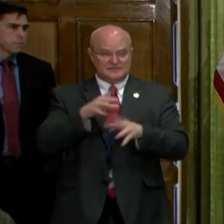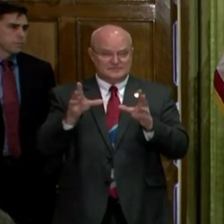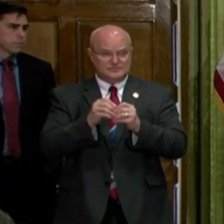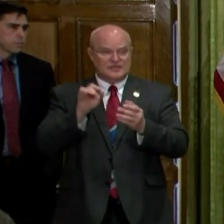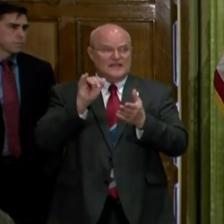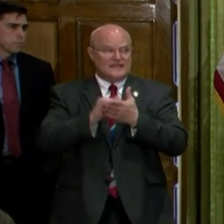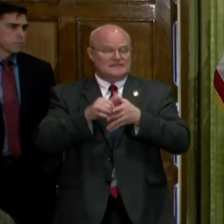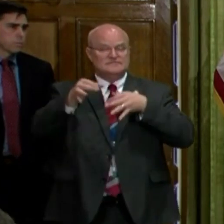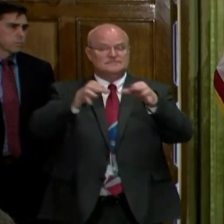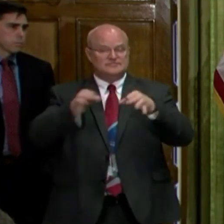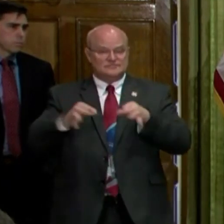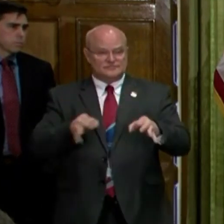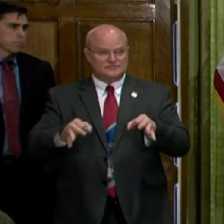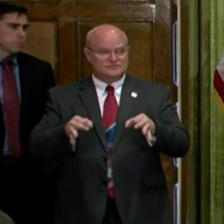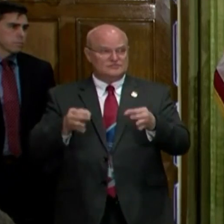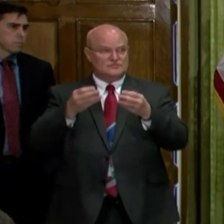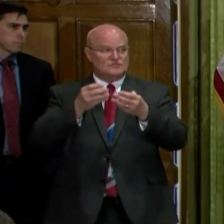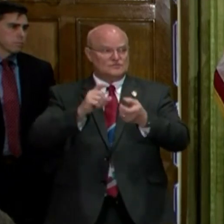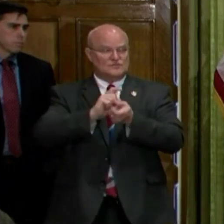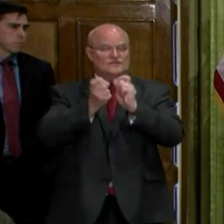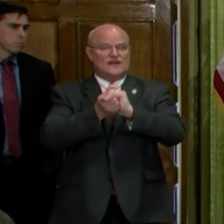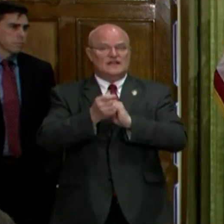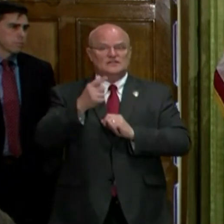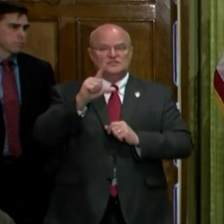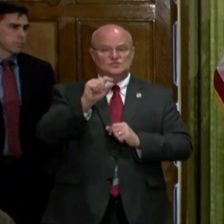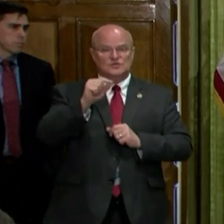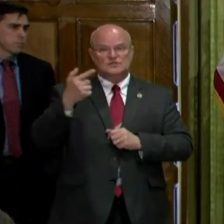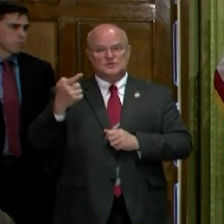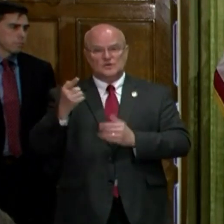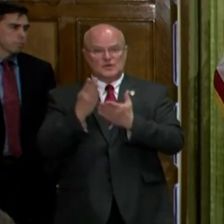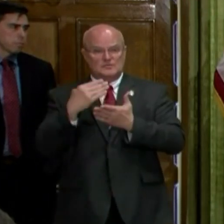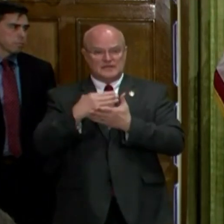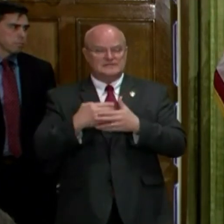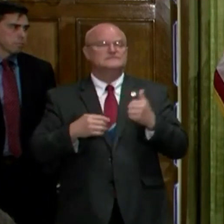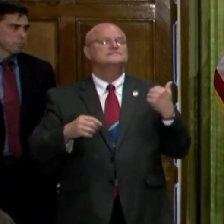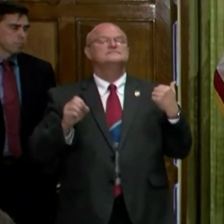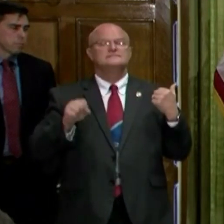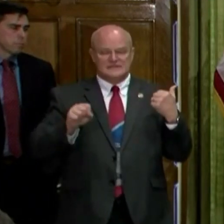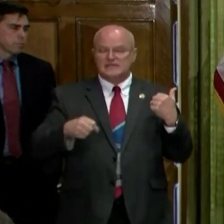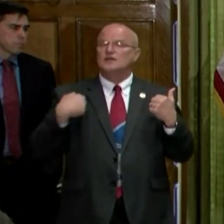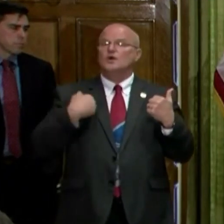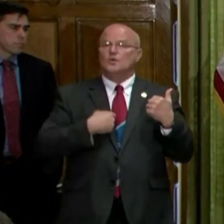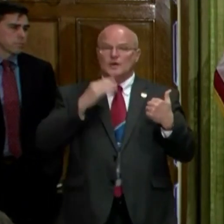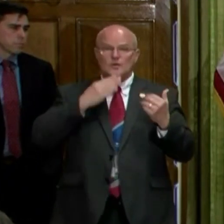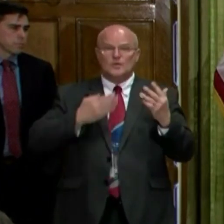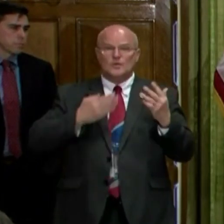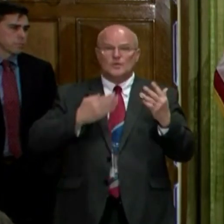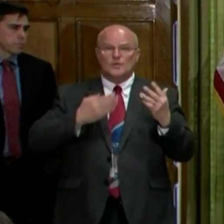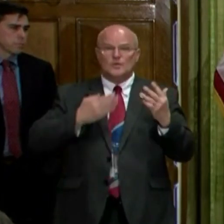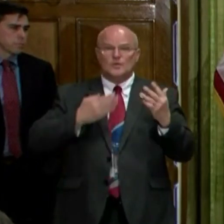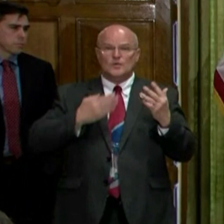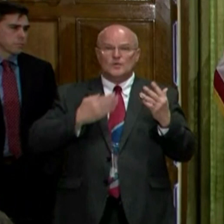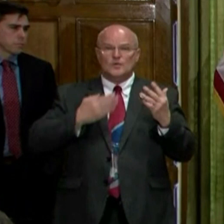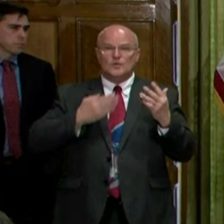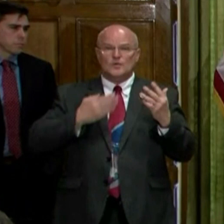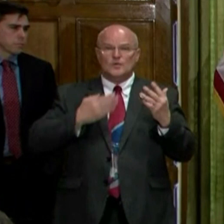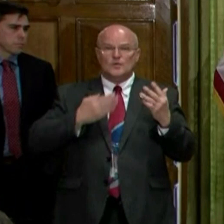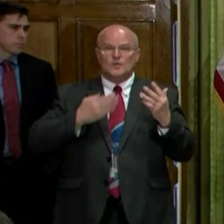roll out your revised 2021 budget? Yes. We're getting through 20.